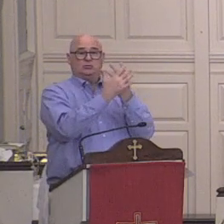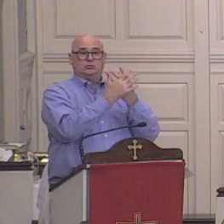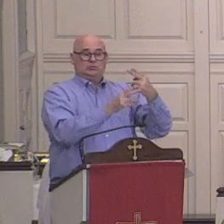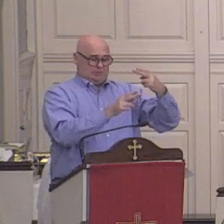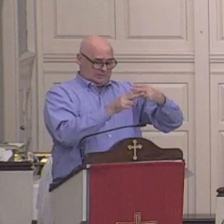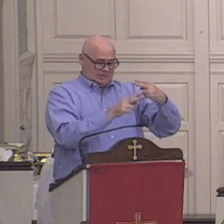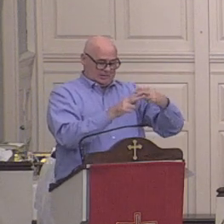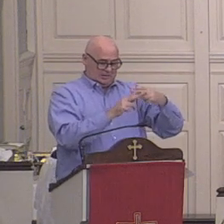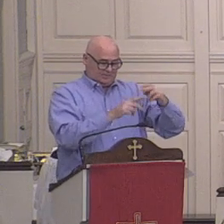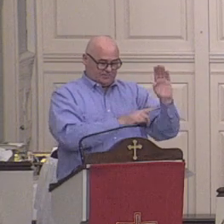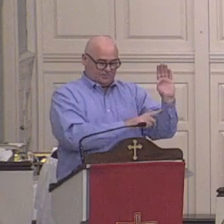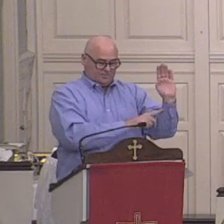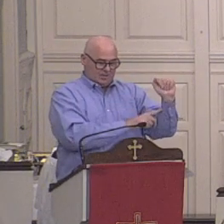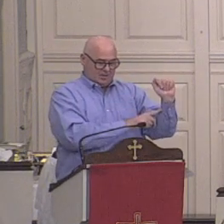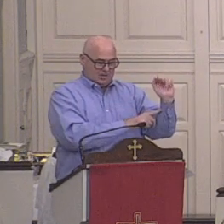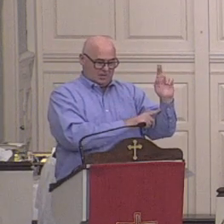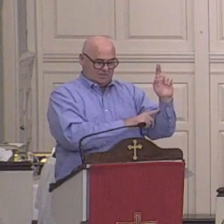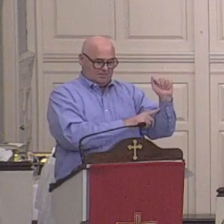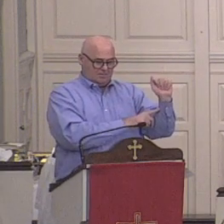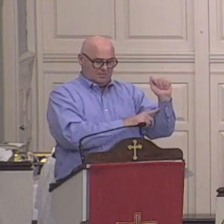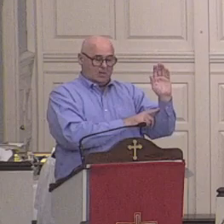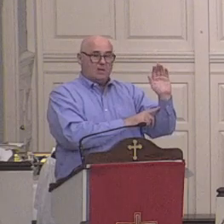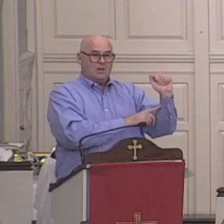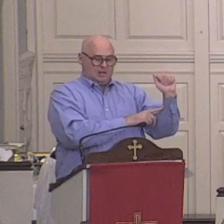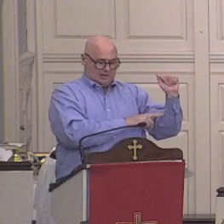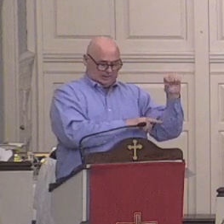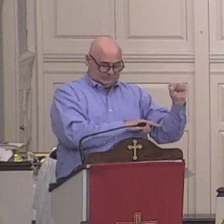The crowd came forward.